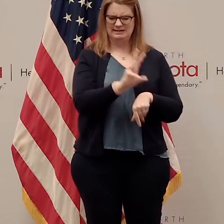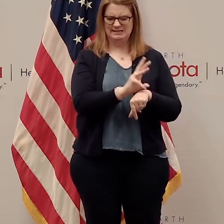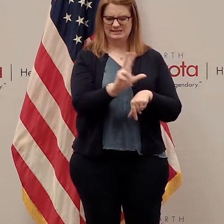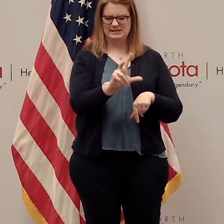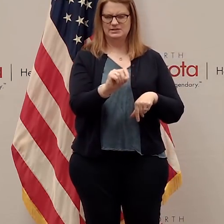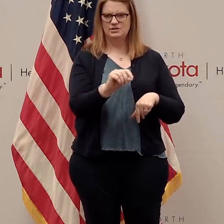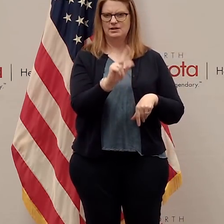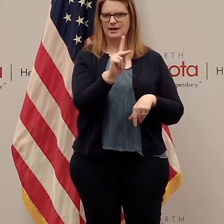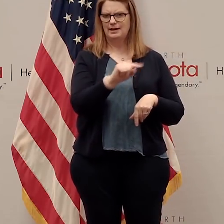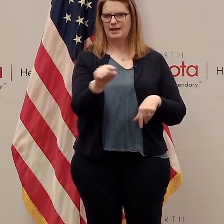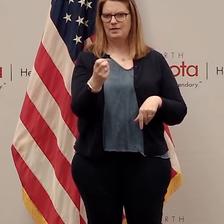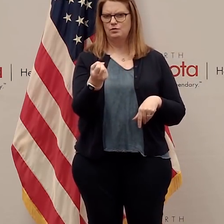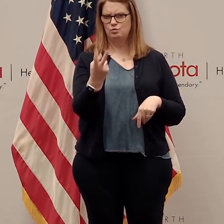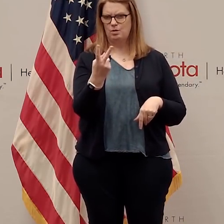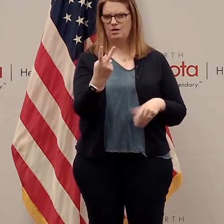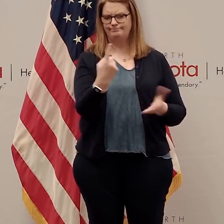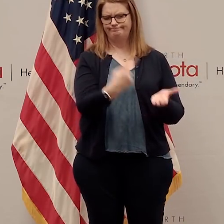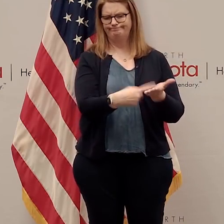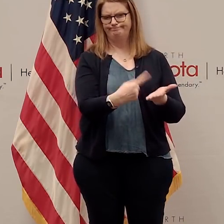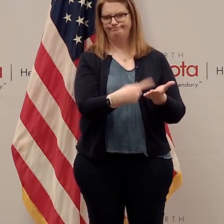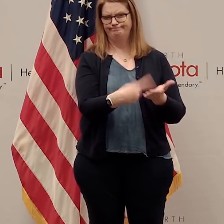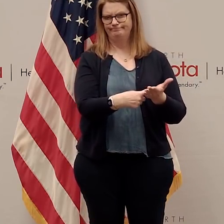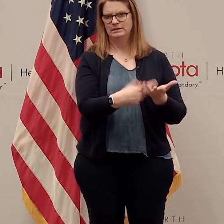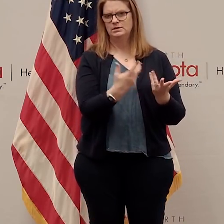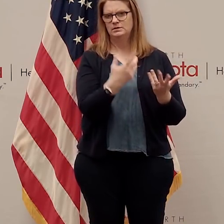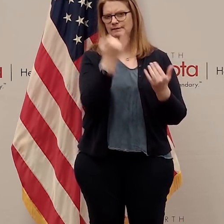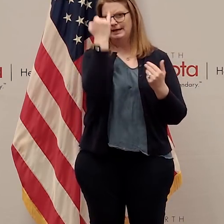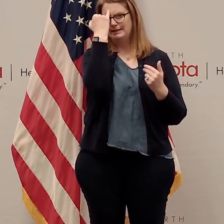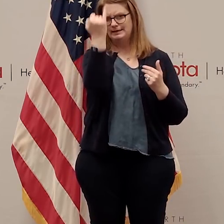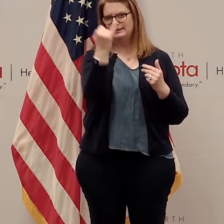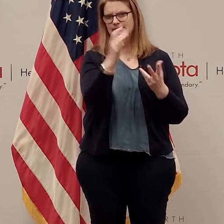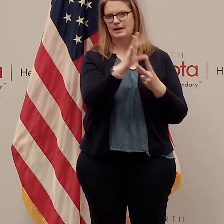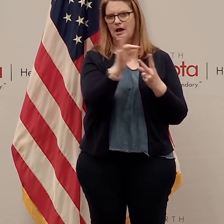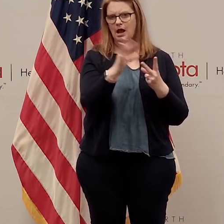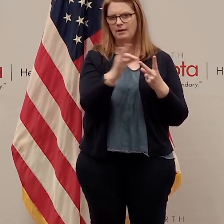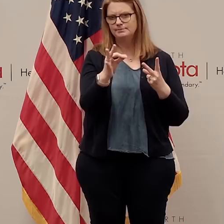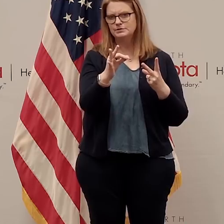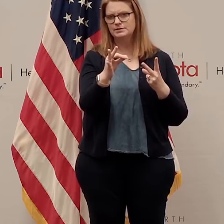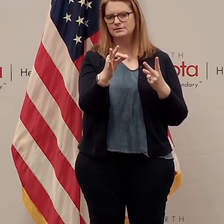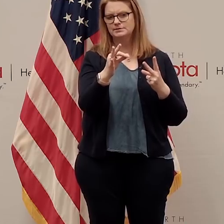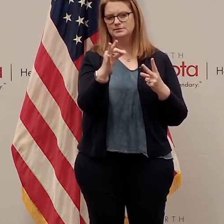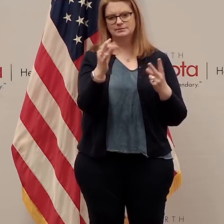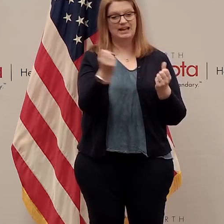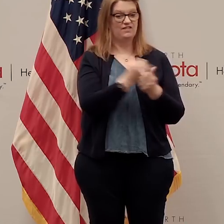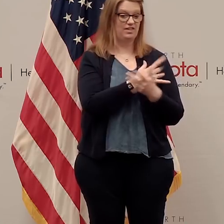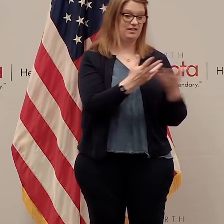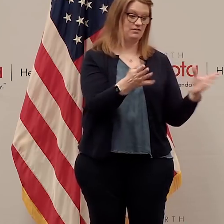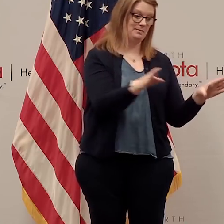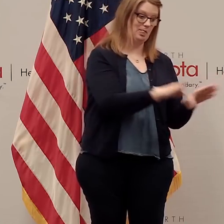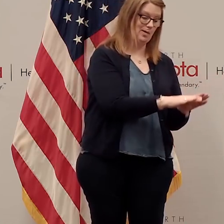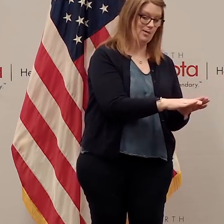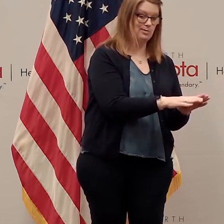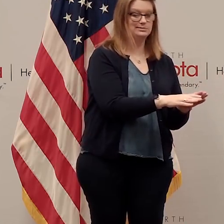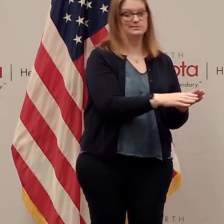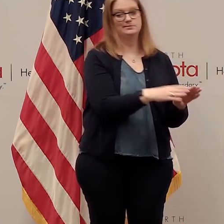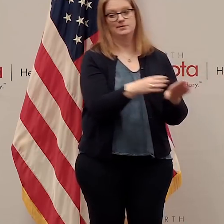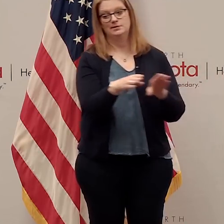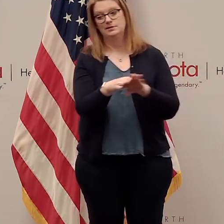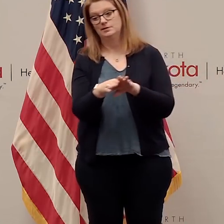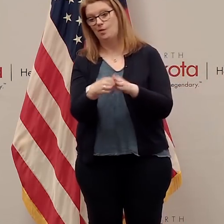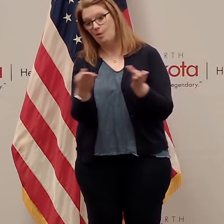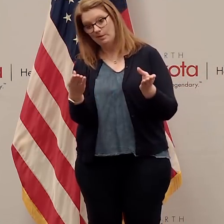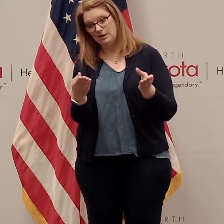6:30 on K-12. We're soliciting ideas and options across a whole range, everything from not opening to